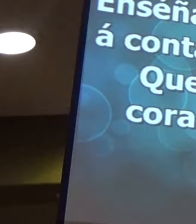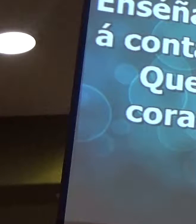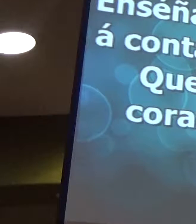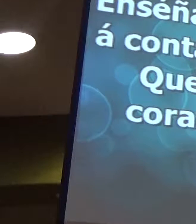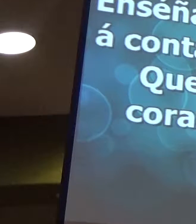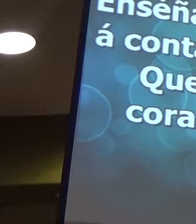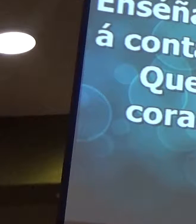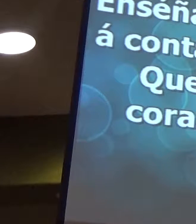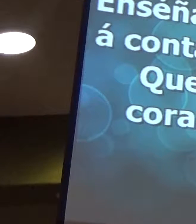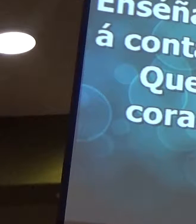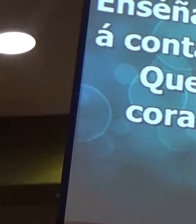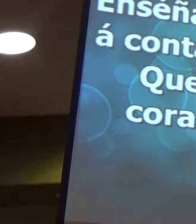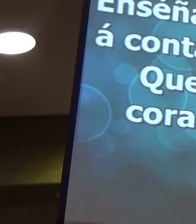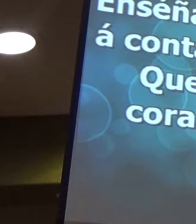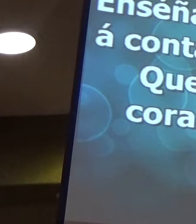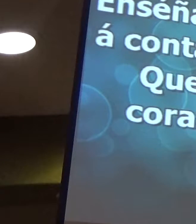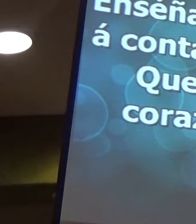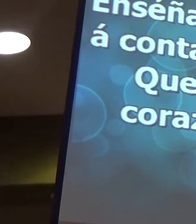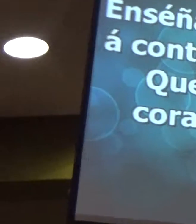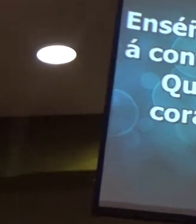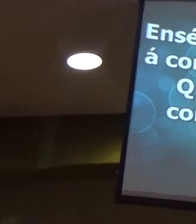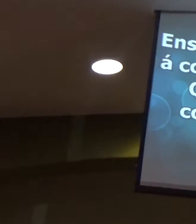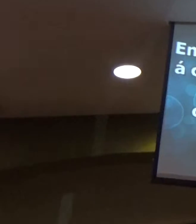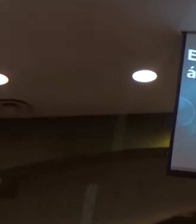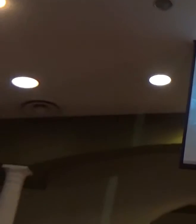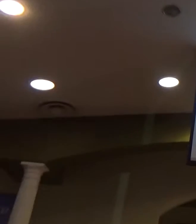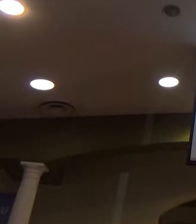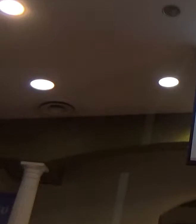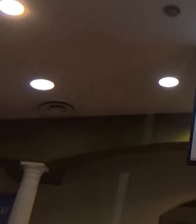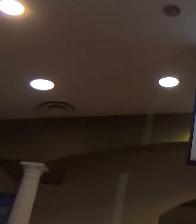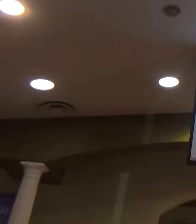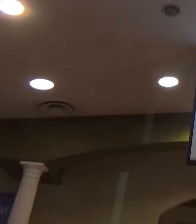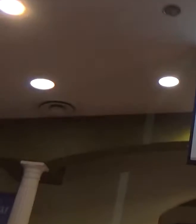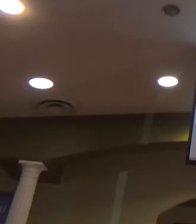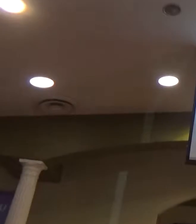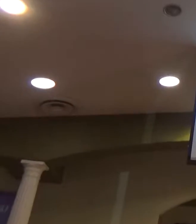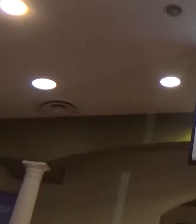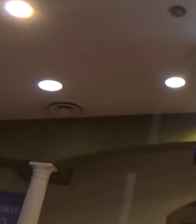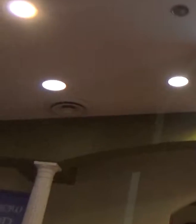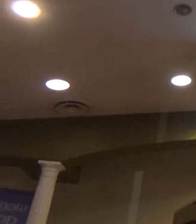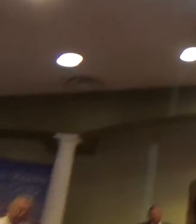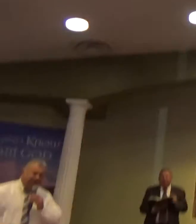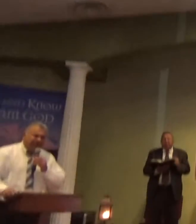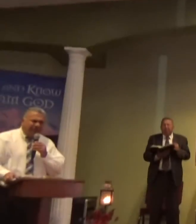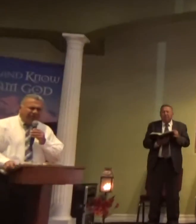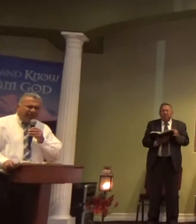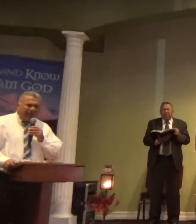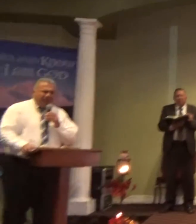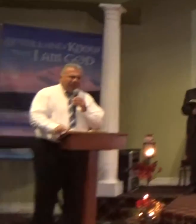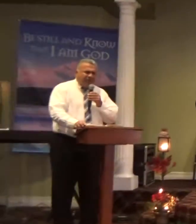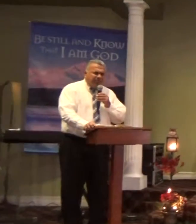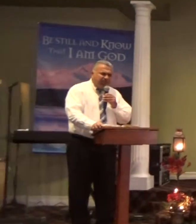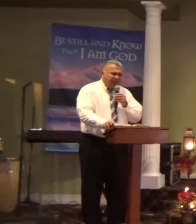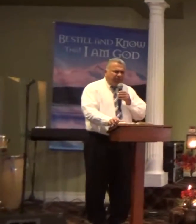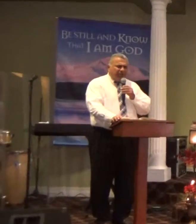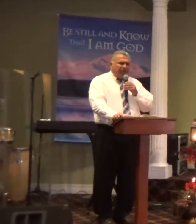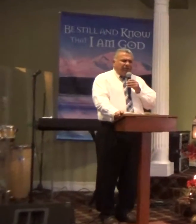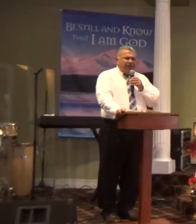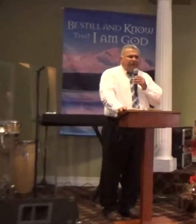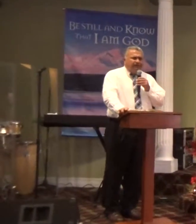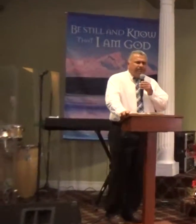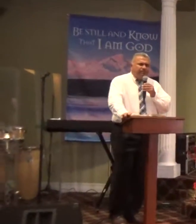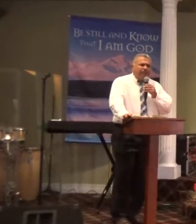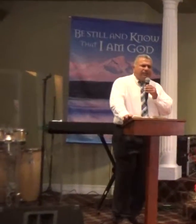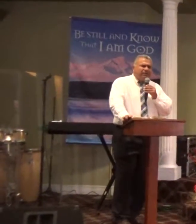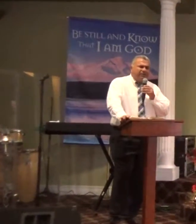wisdom. Amén. Amen. Señor, te damos gracias. Heavenly Father, we En thank el you. nombre de Jesús, In the name of Jesus, habla a nuestro corazón, speak to our